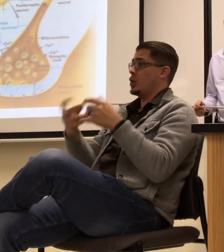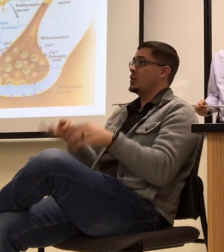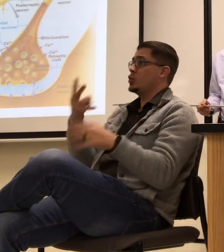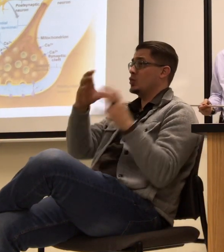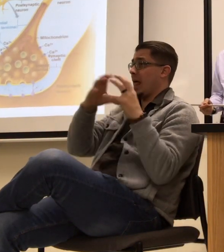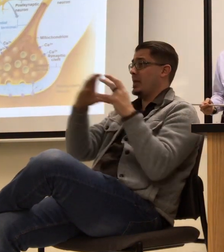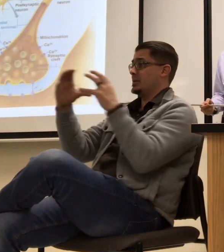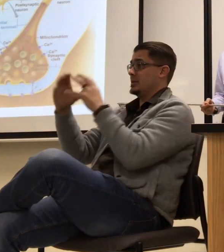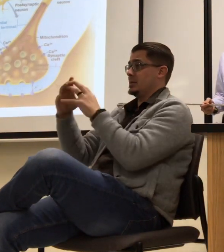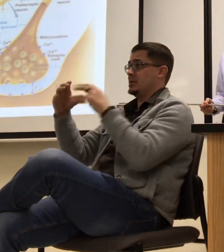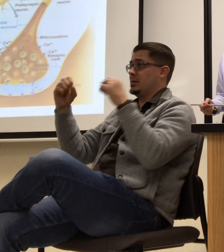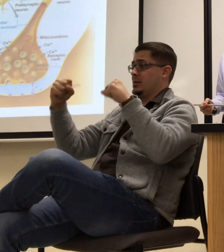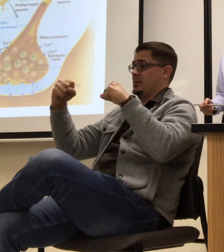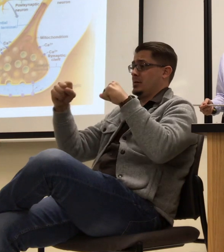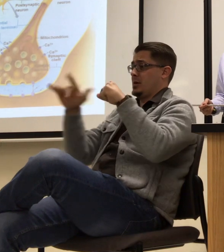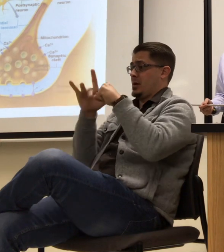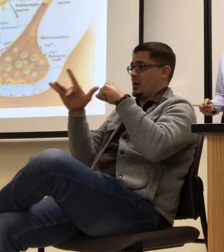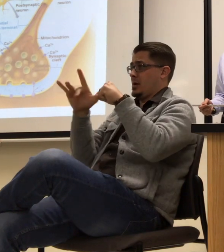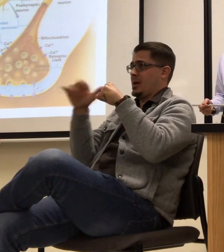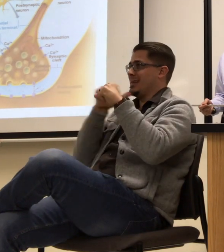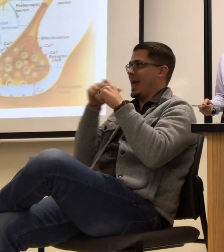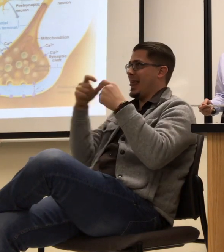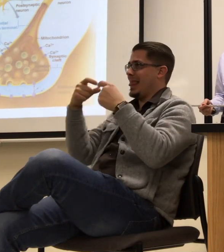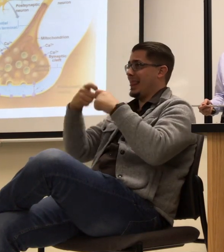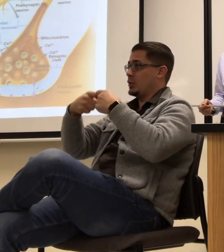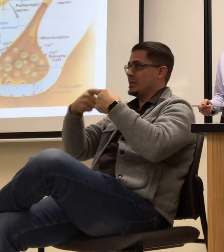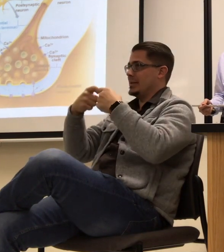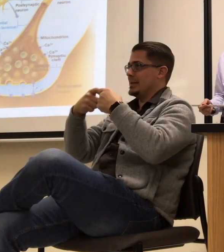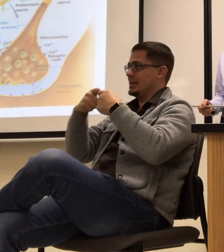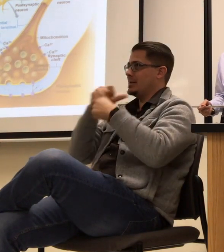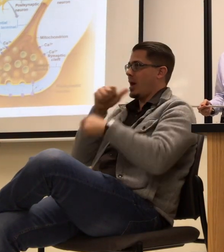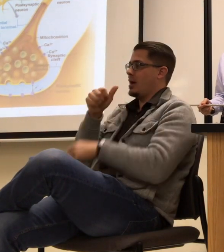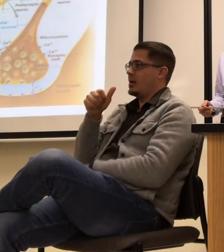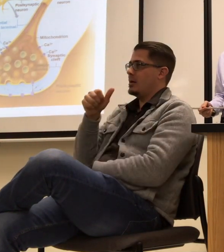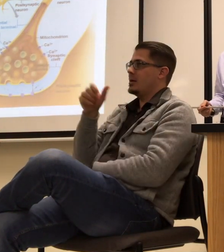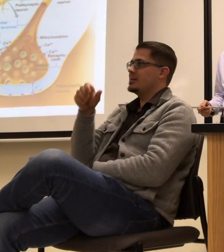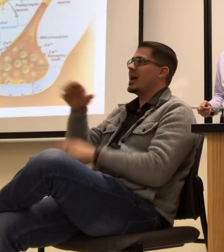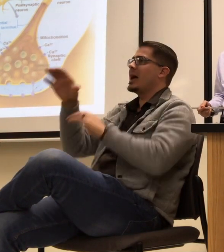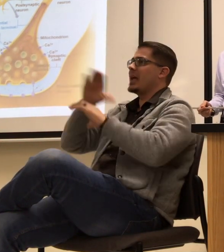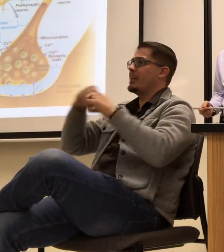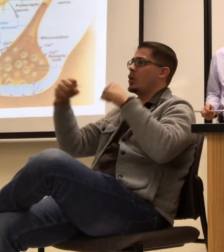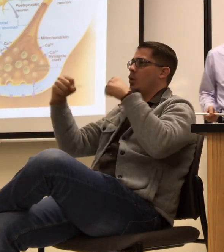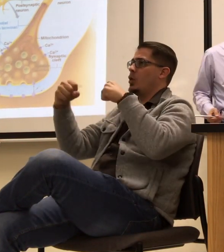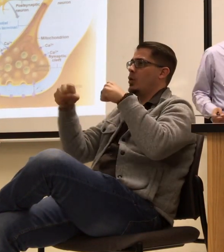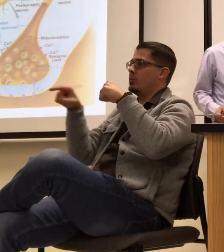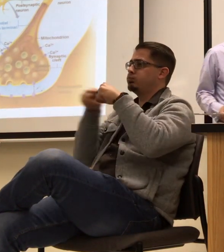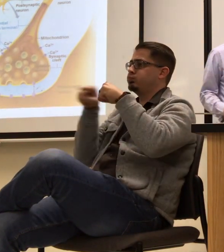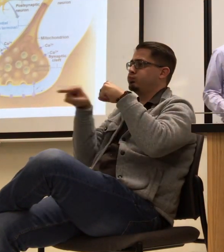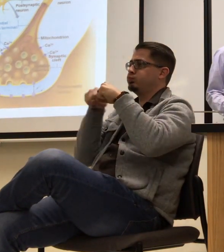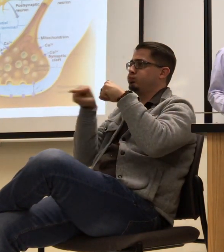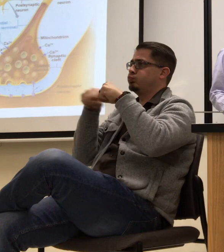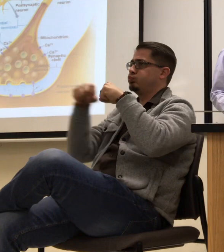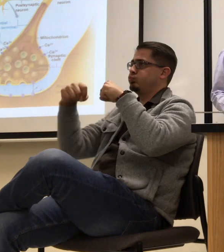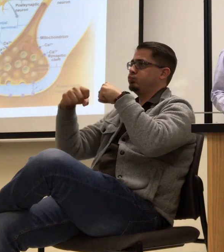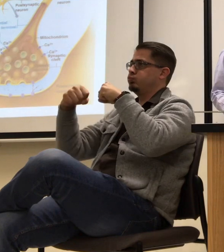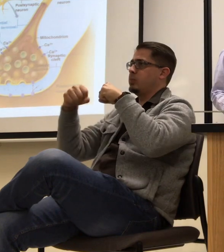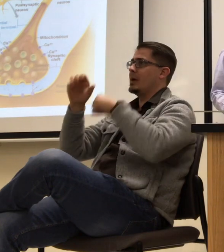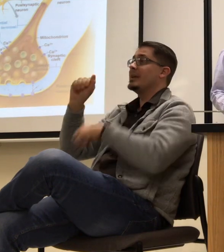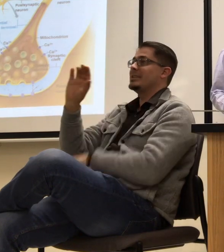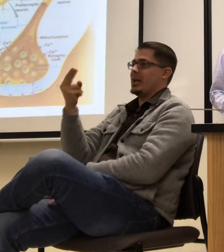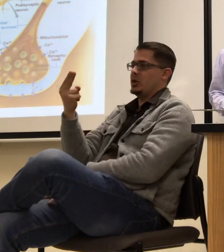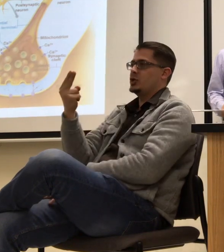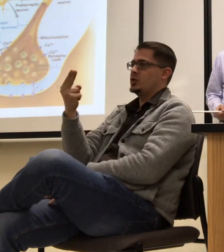cells is not electricity. It's a chemical. It's